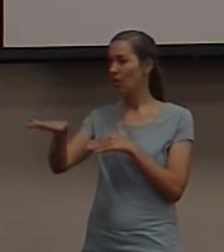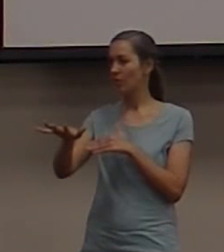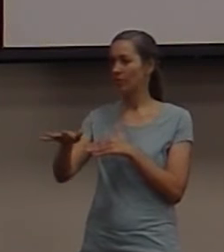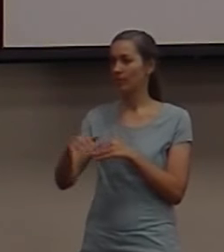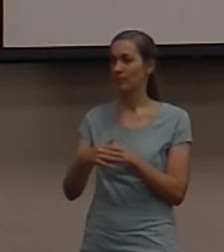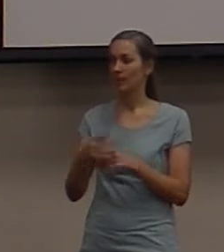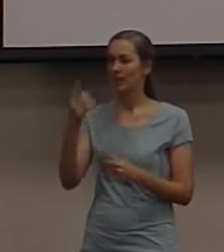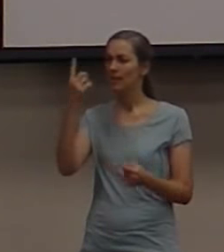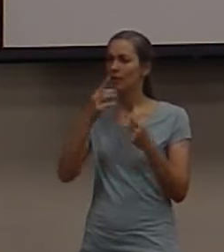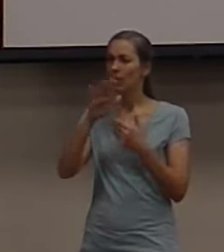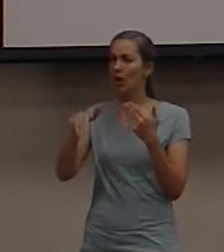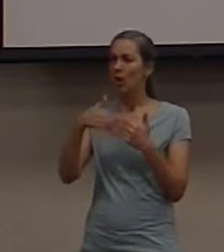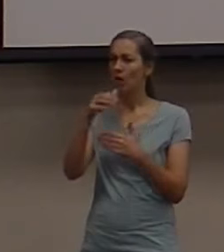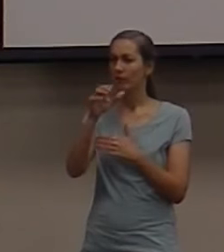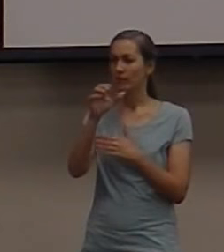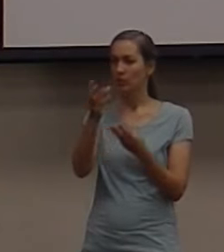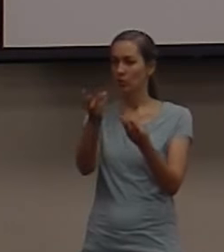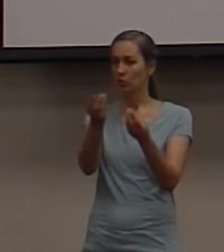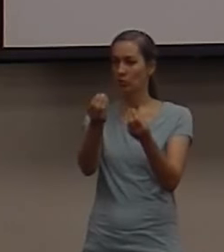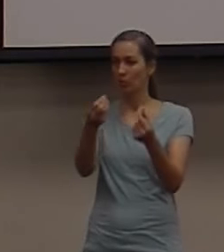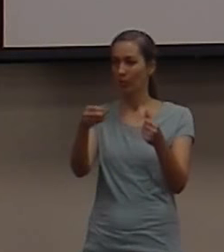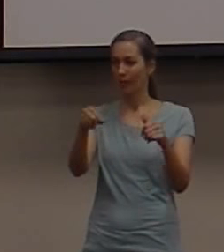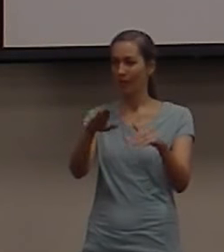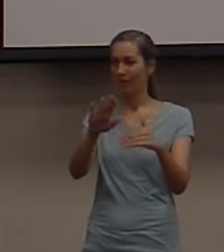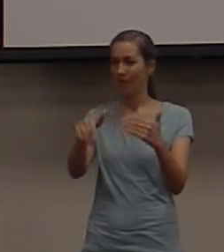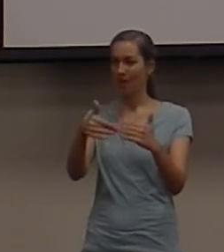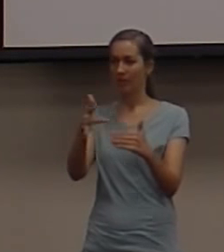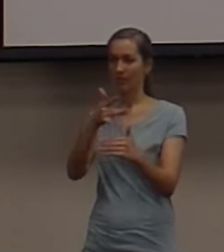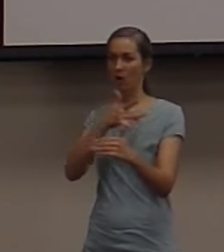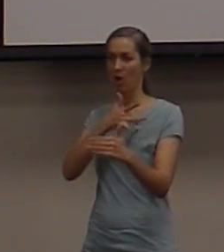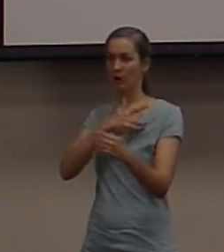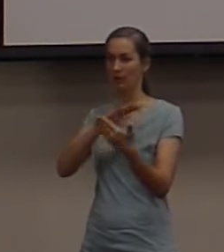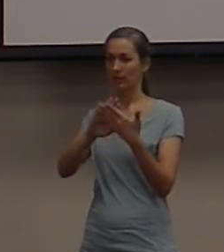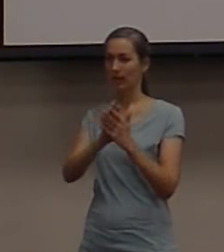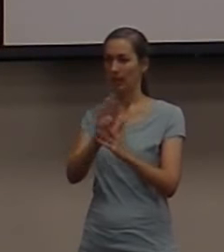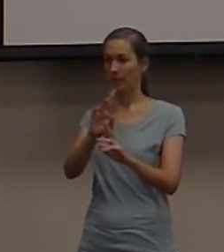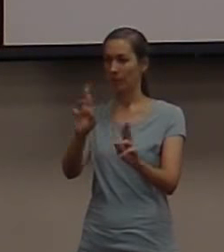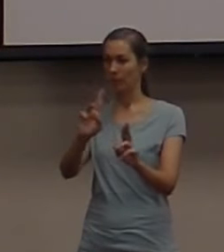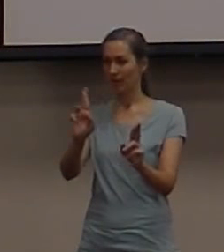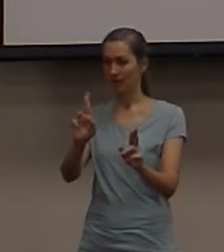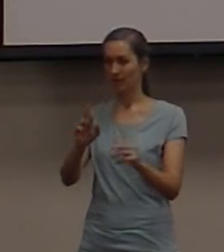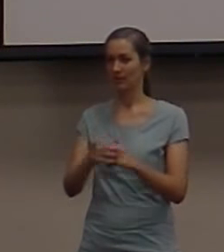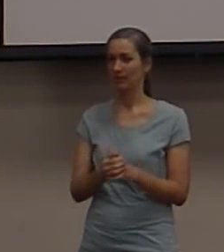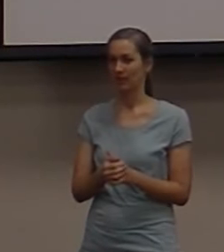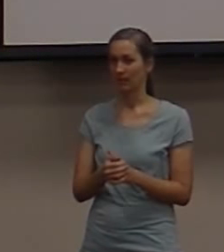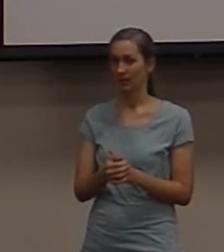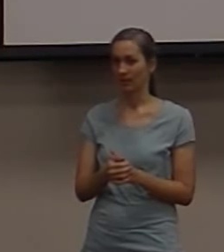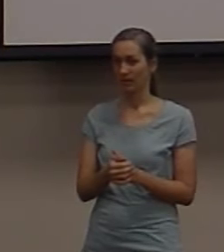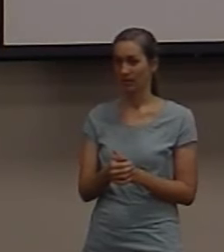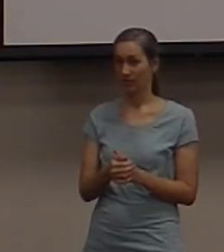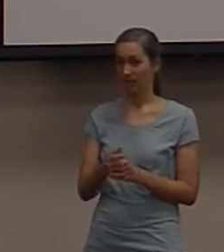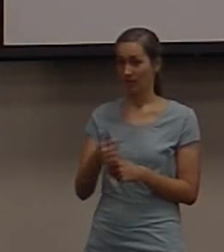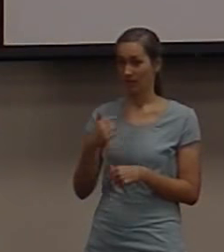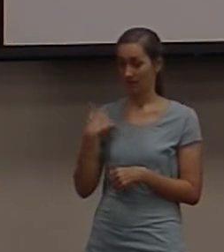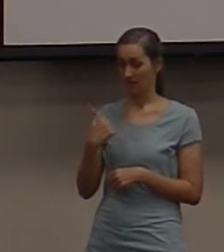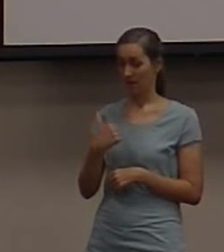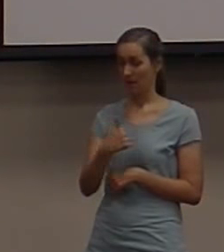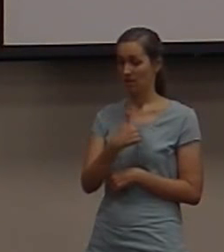prepared. For those of us to come and to finish the task. For those of us to come, and not for our